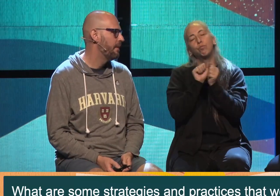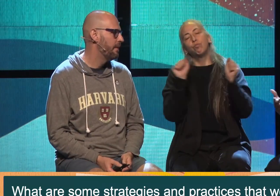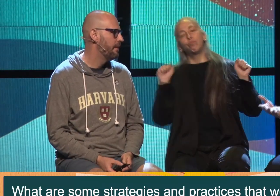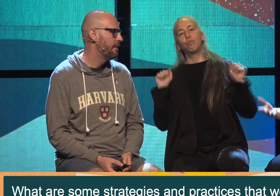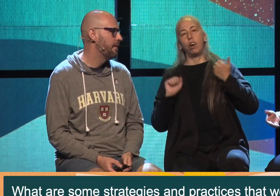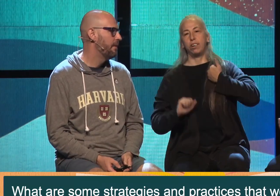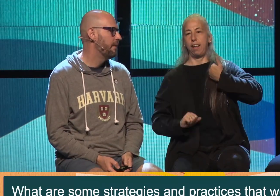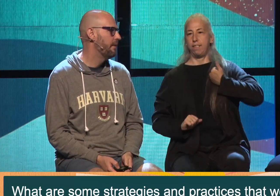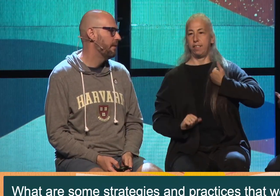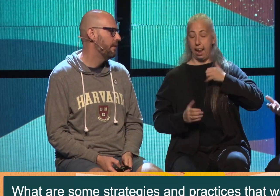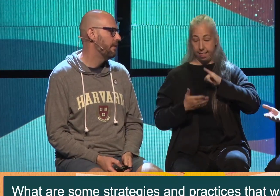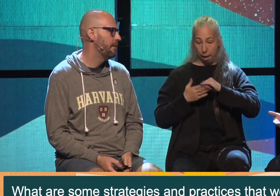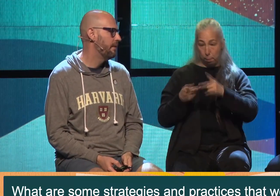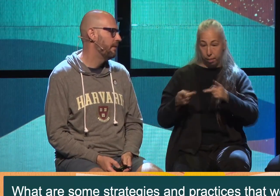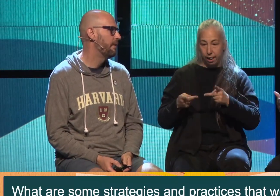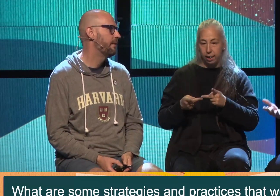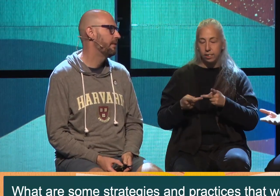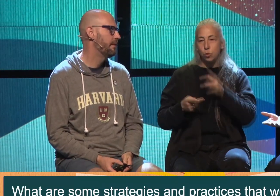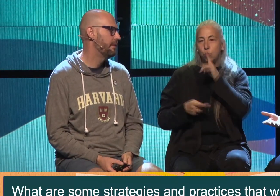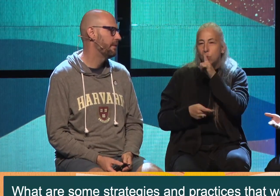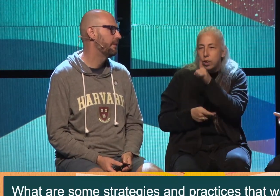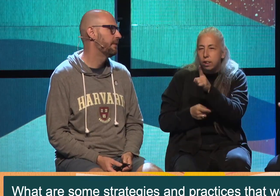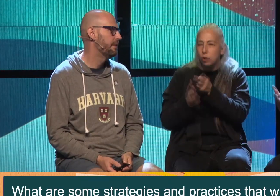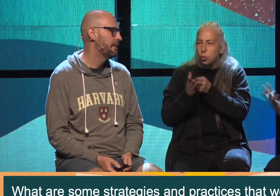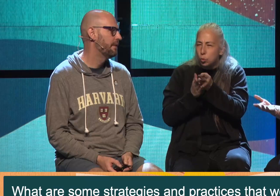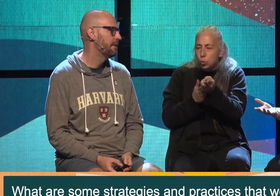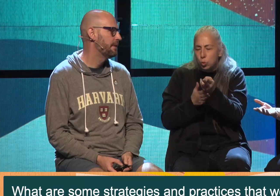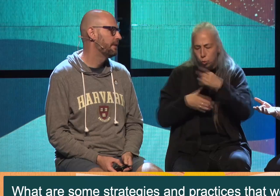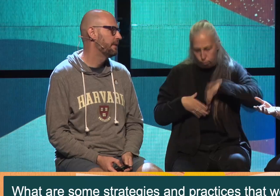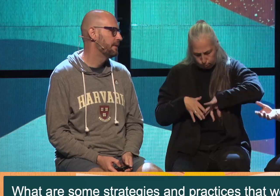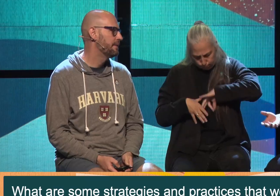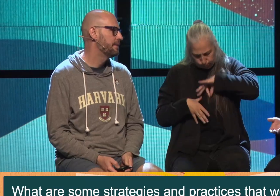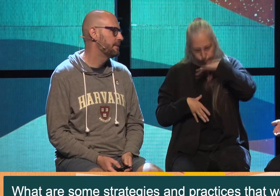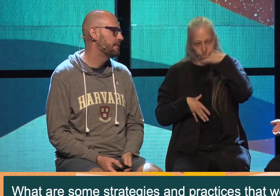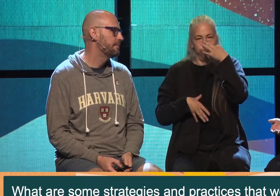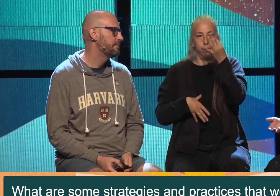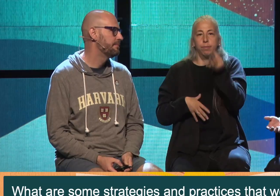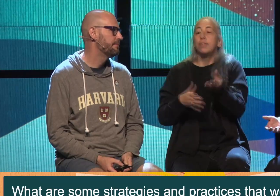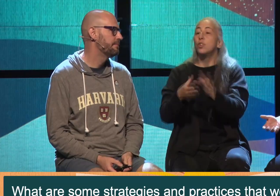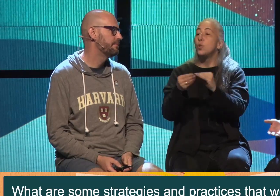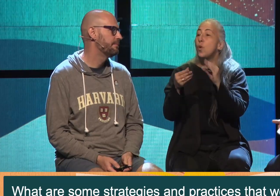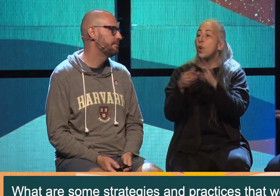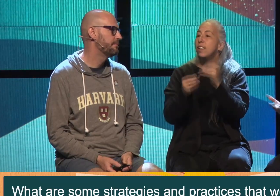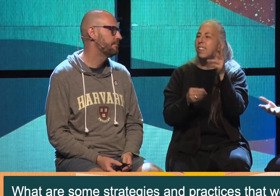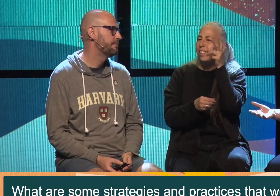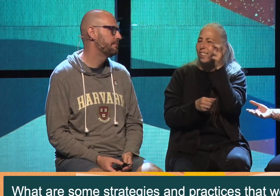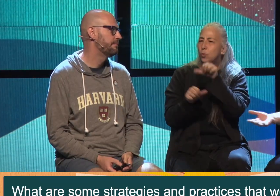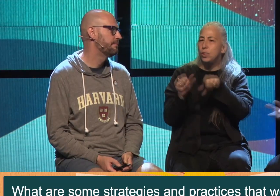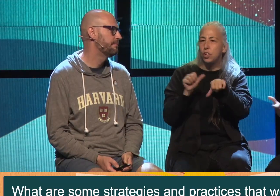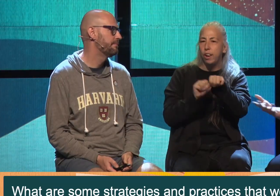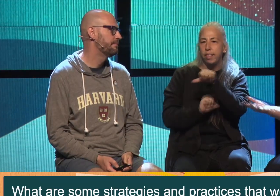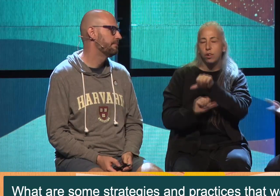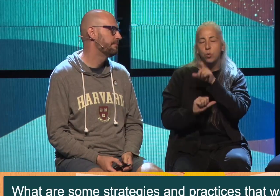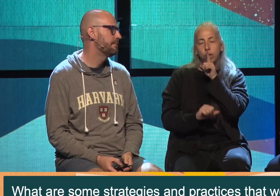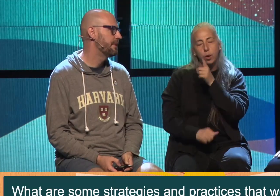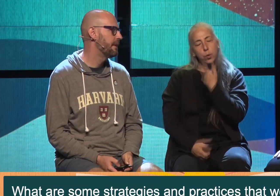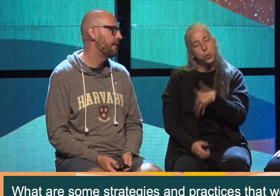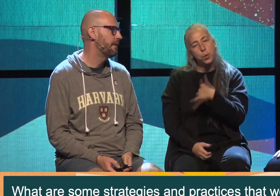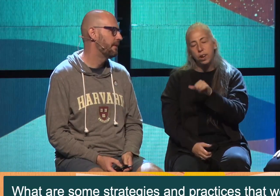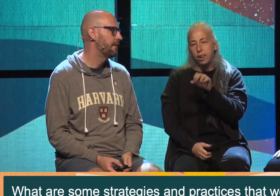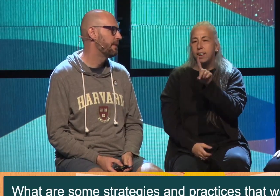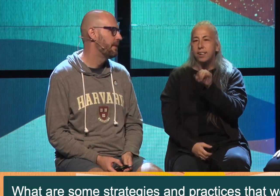that space where we tell our true stories, our real stories, and listen to one another. I think the divine is present